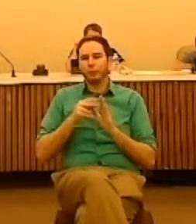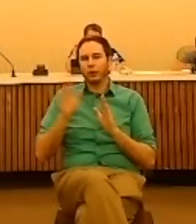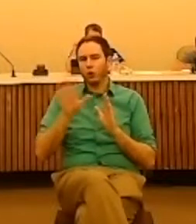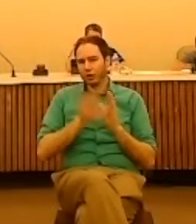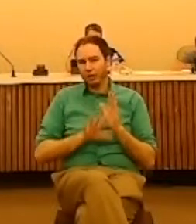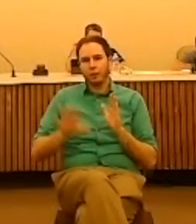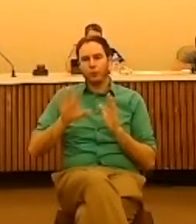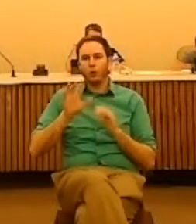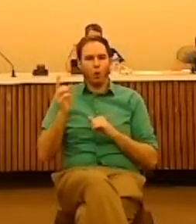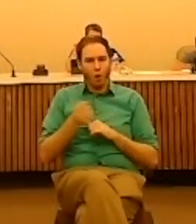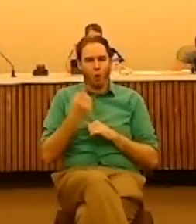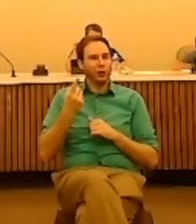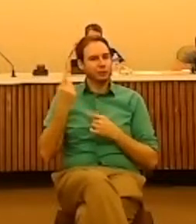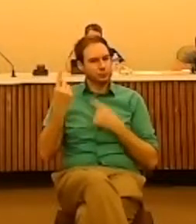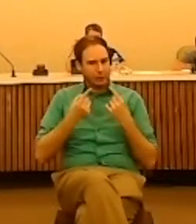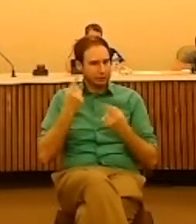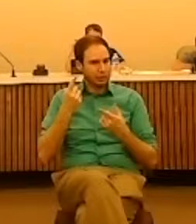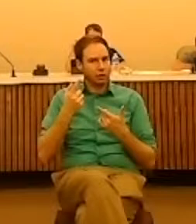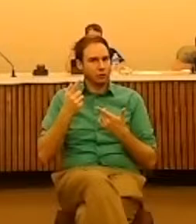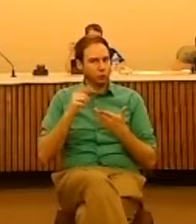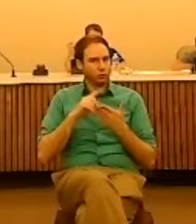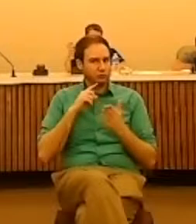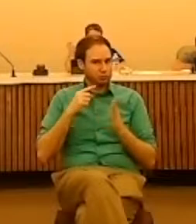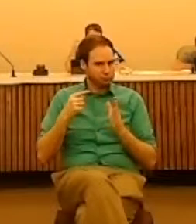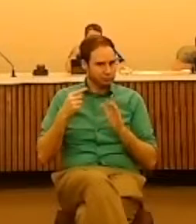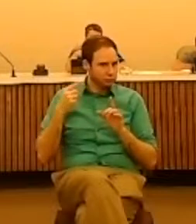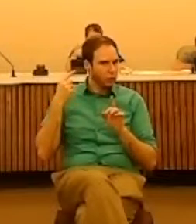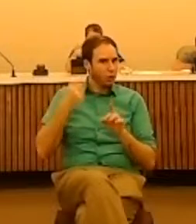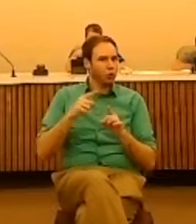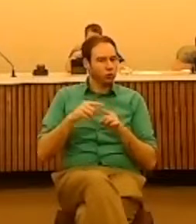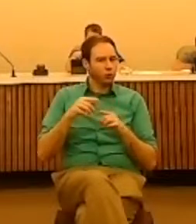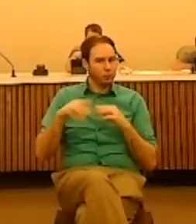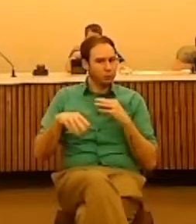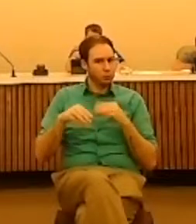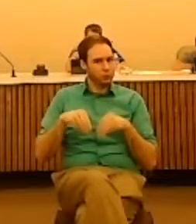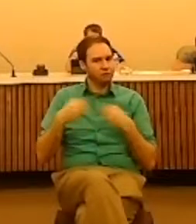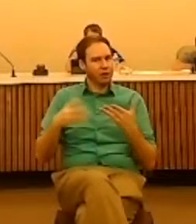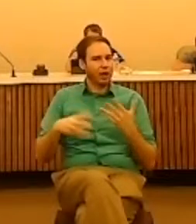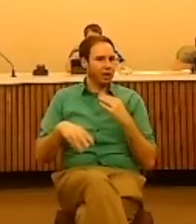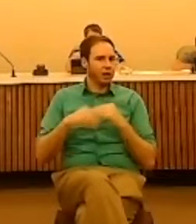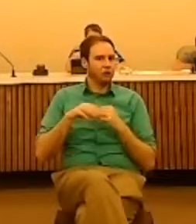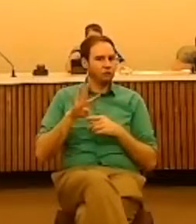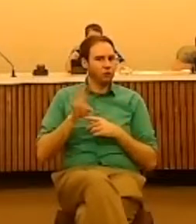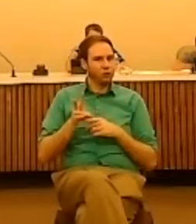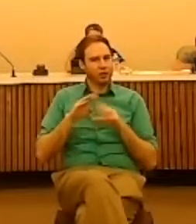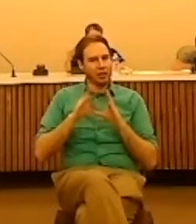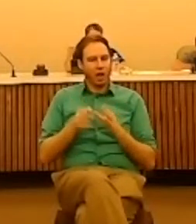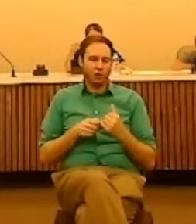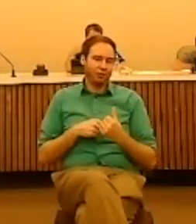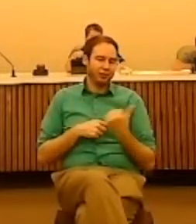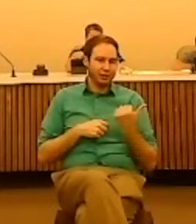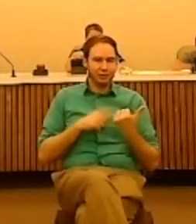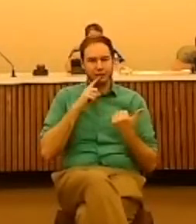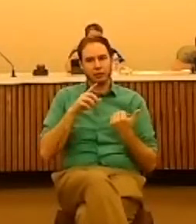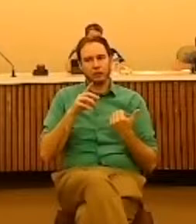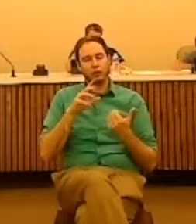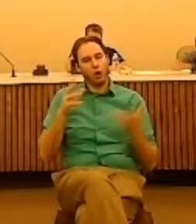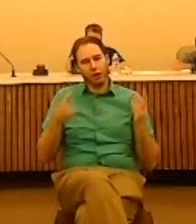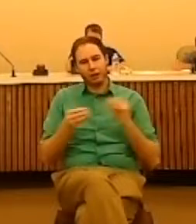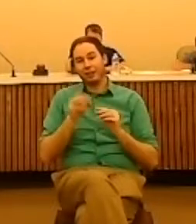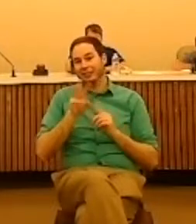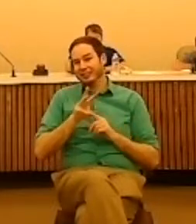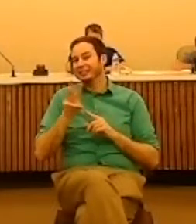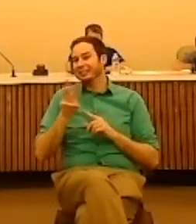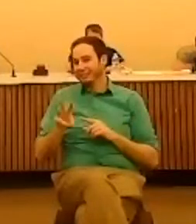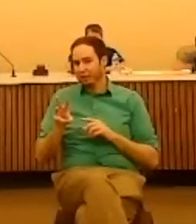was always built with the intention of an additional 47 houses. Obviously, this is another 66 houses on